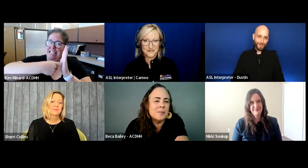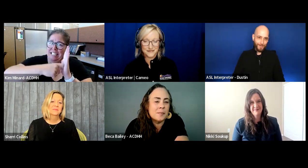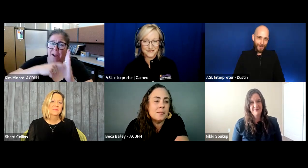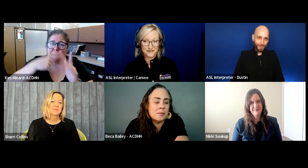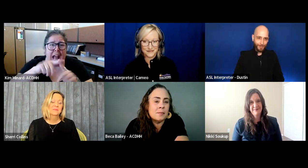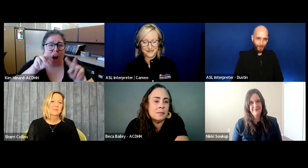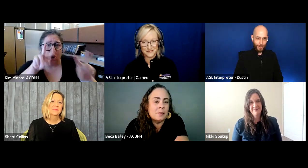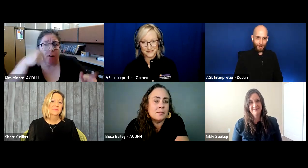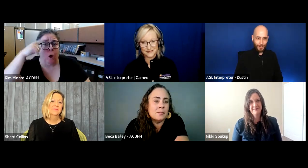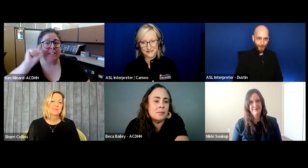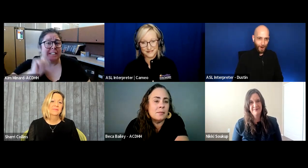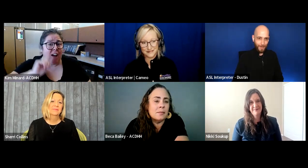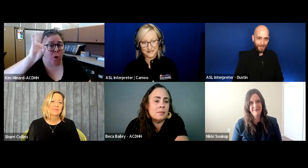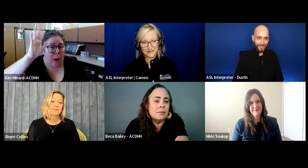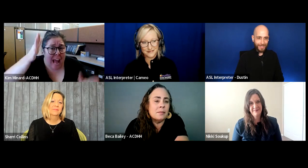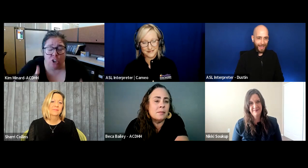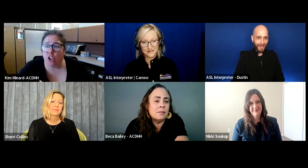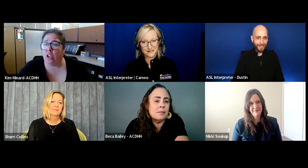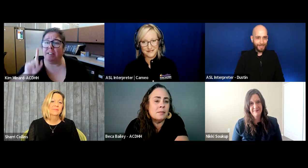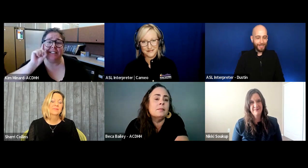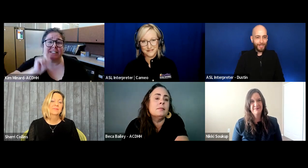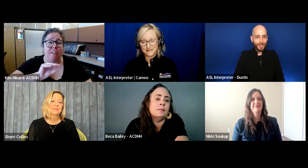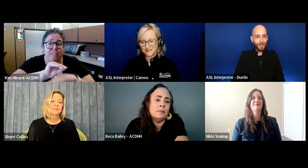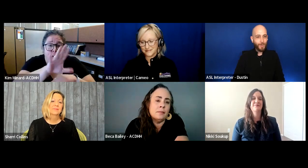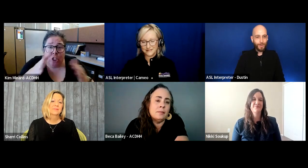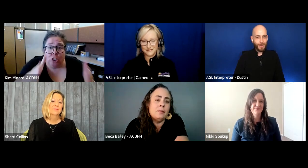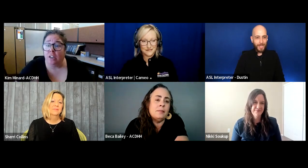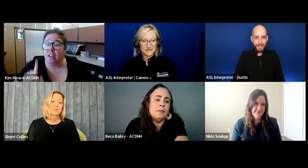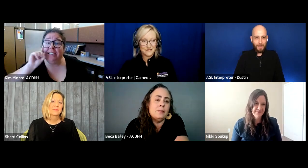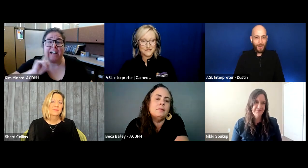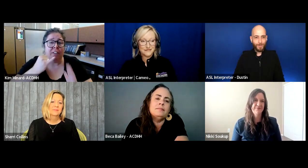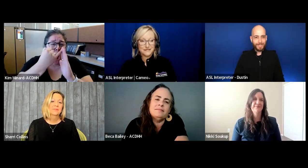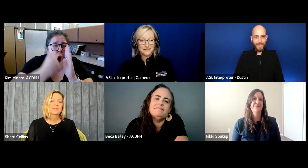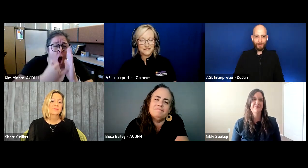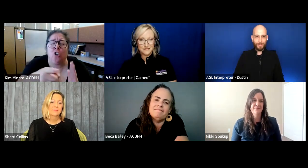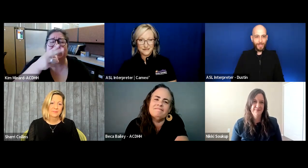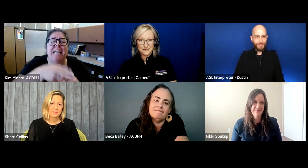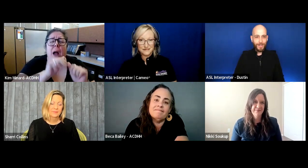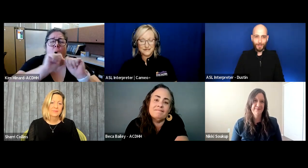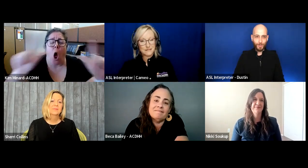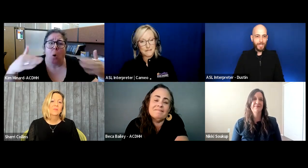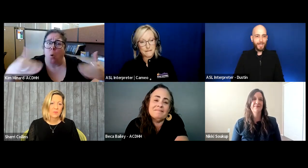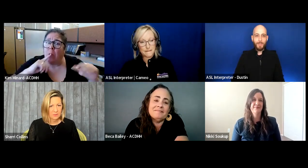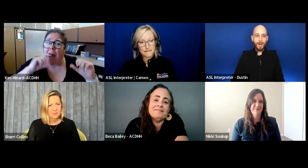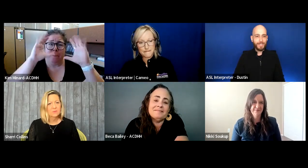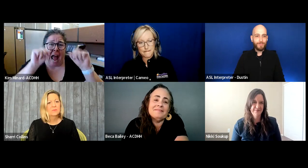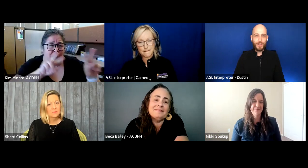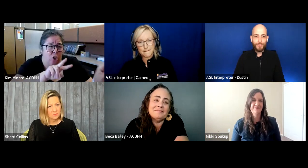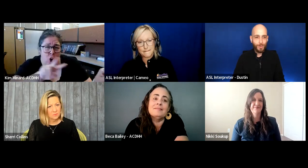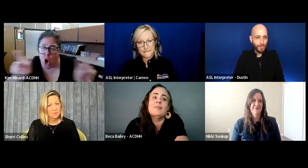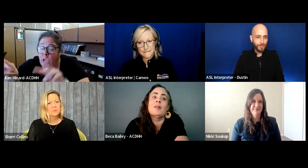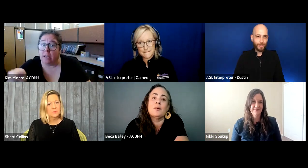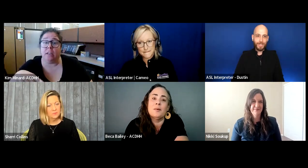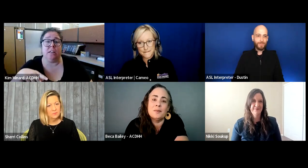Thank you so much for your comments. And, we're thinking about deaf inventors. We're thinking about